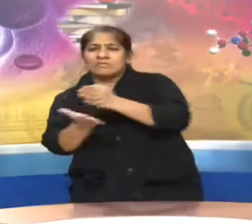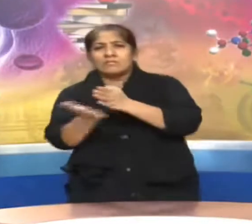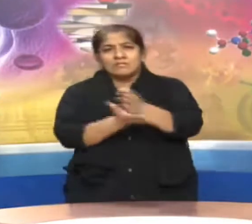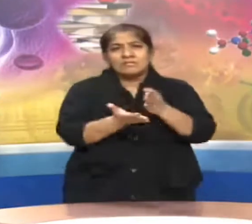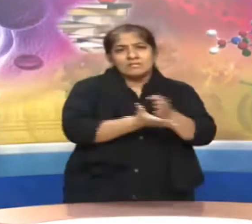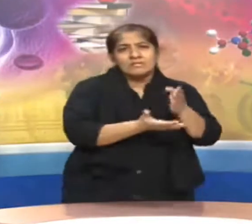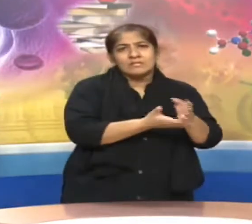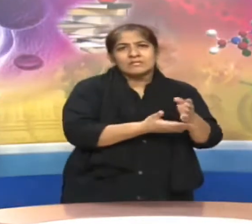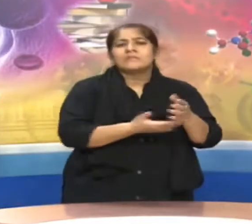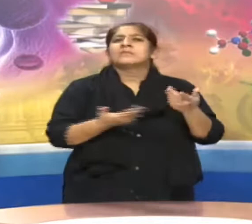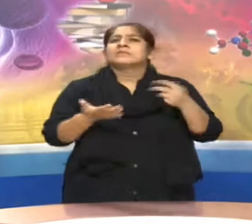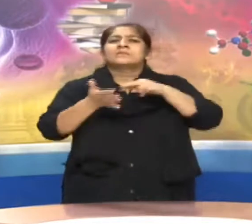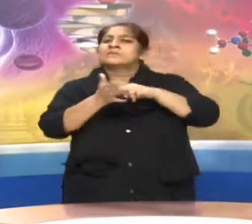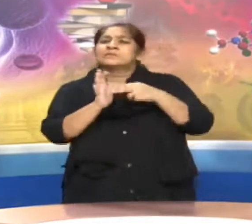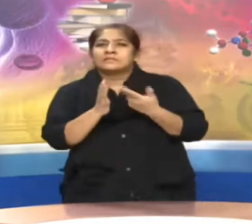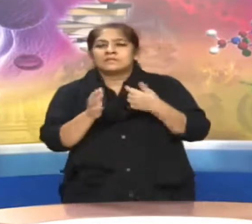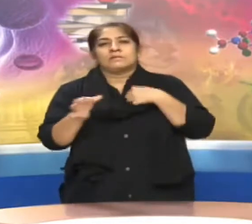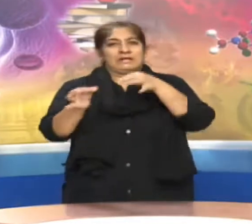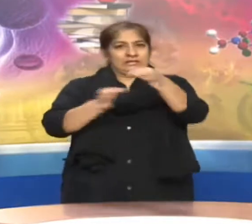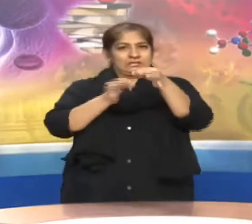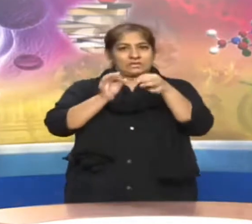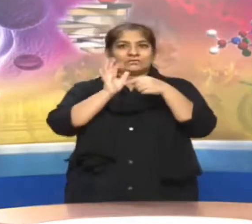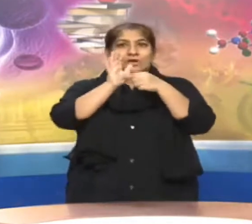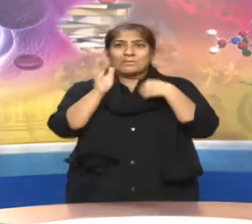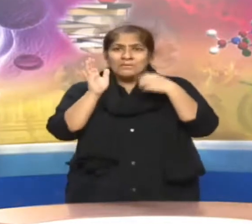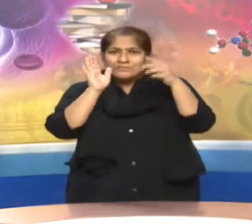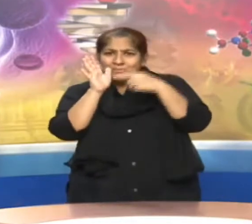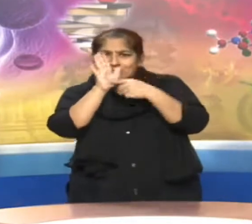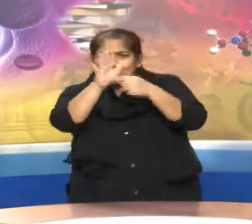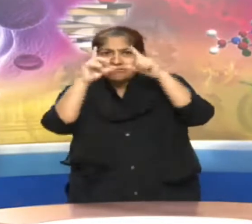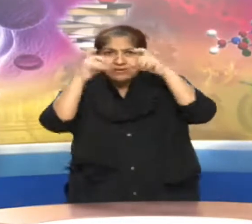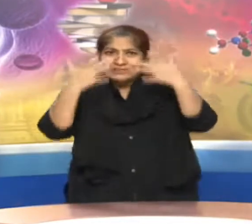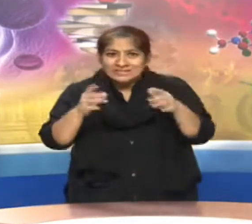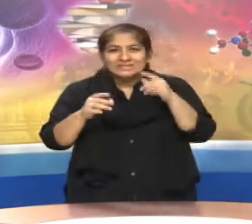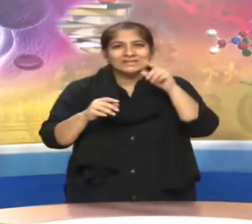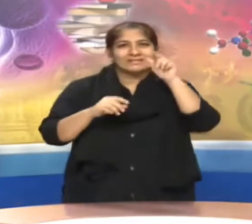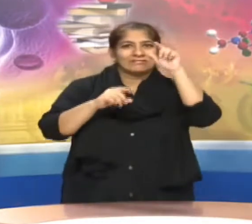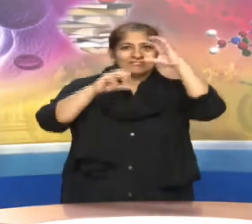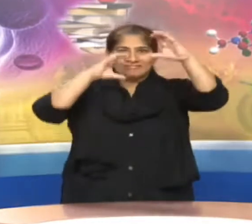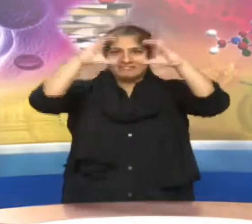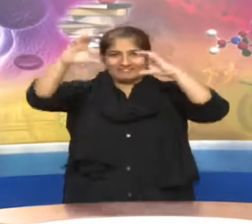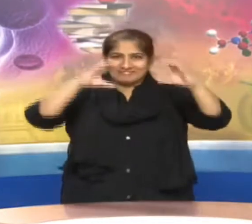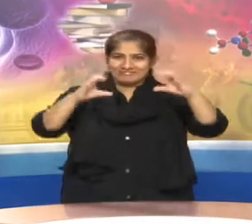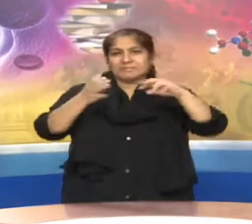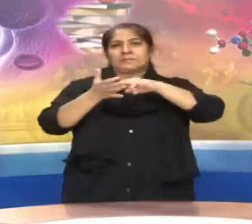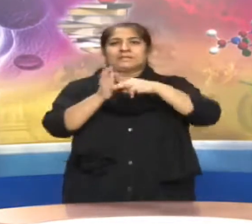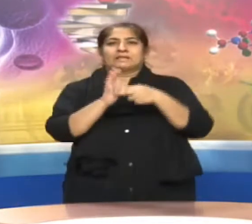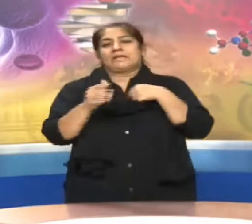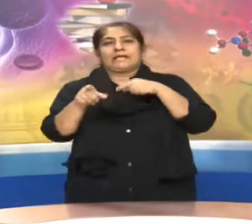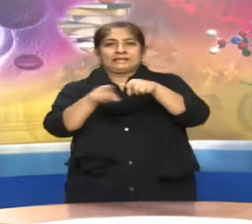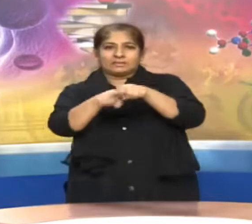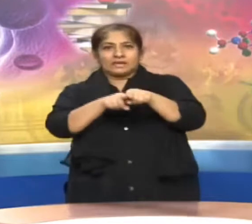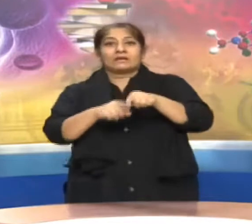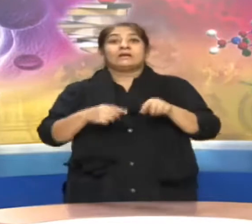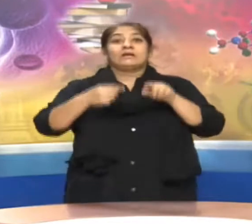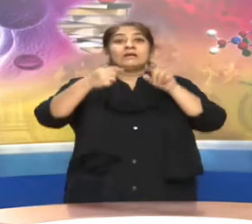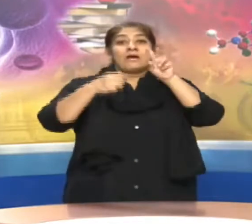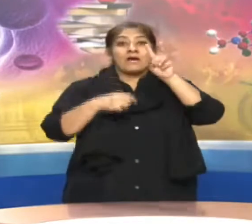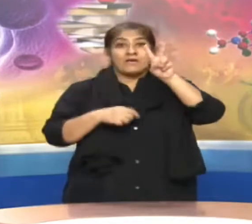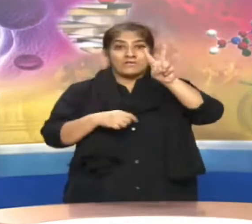Let's now understand the different types of communication. Just now you saw a picture that is itself